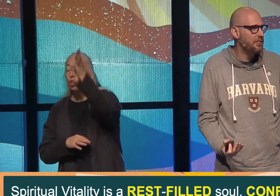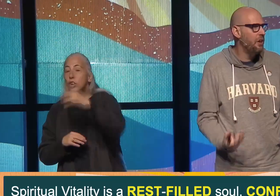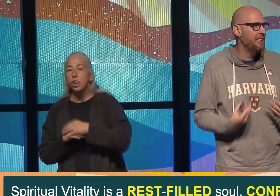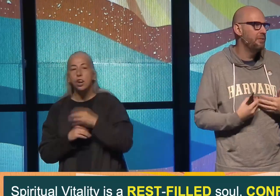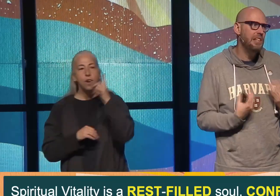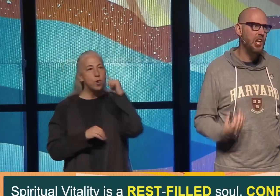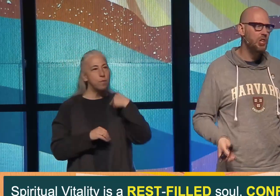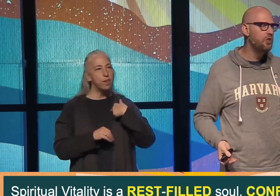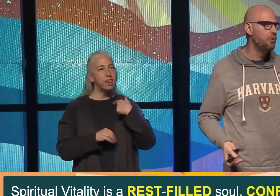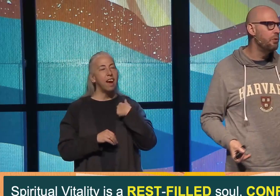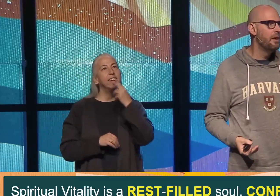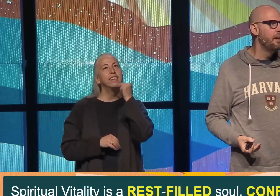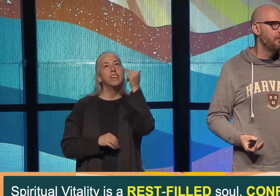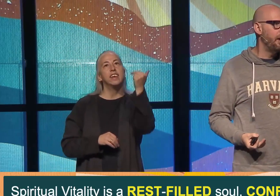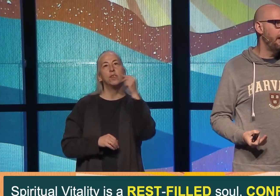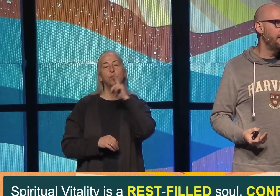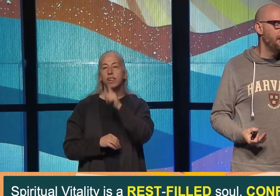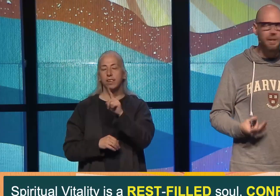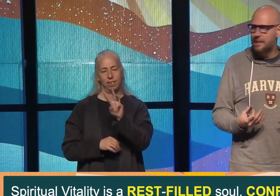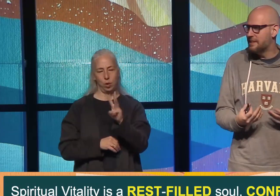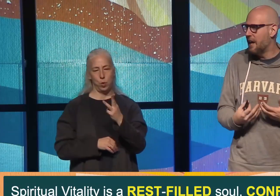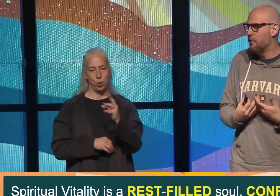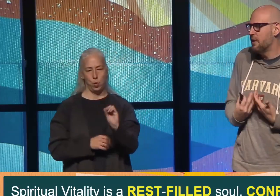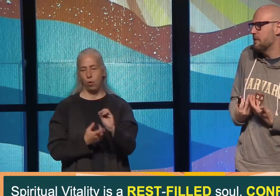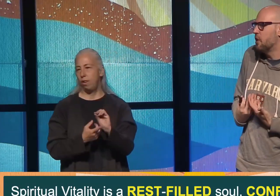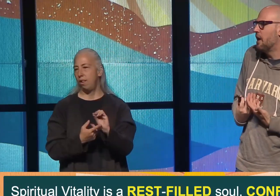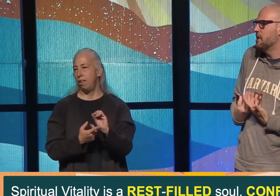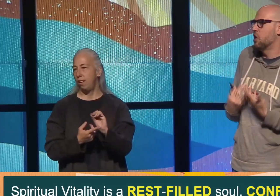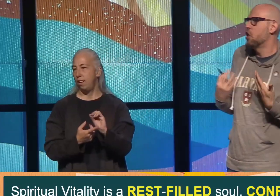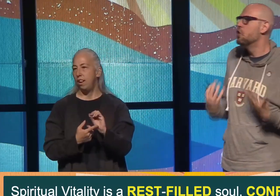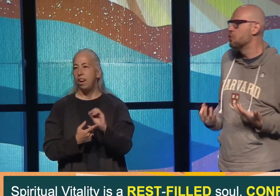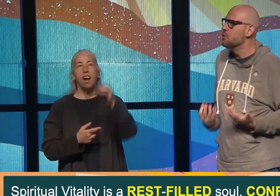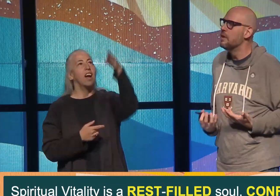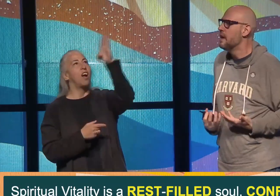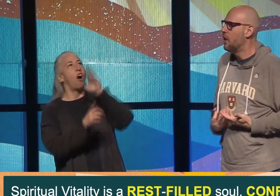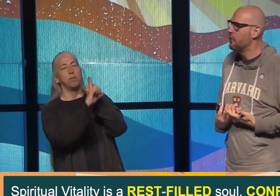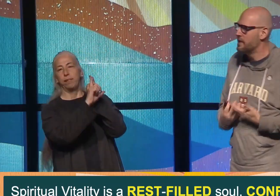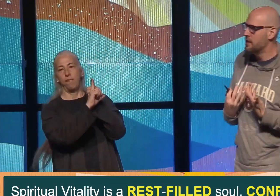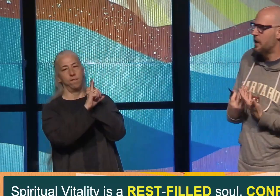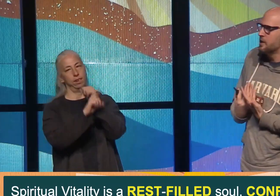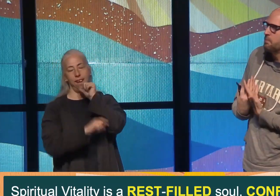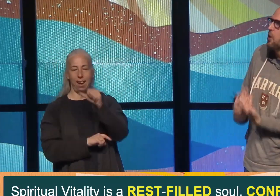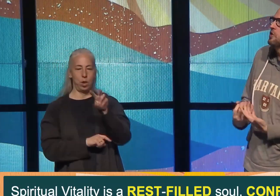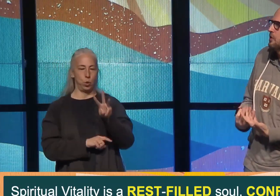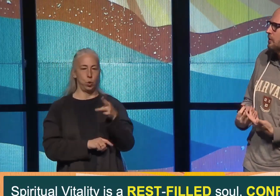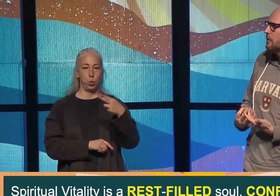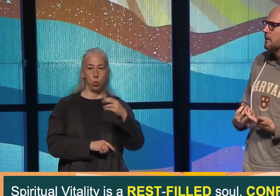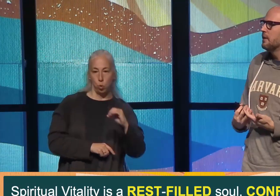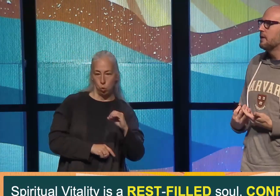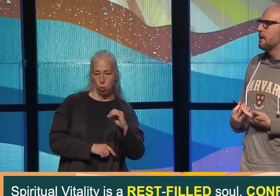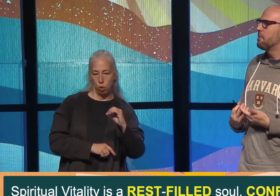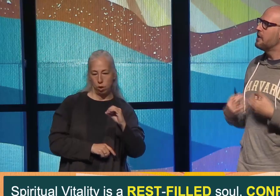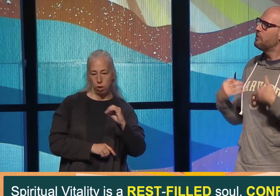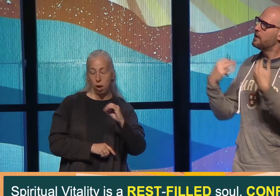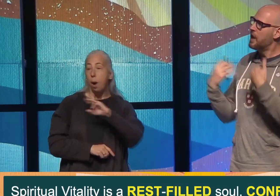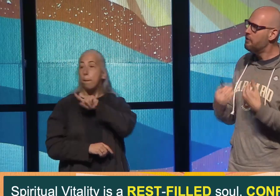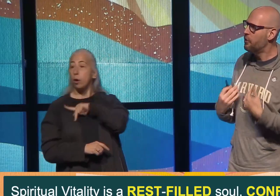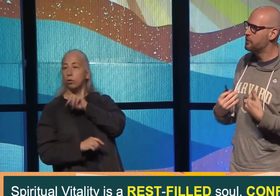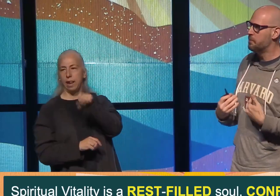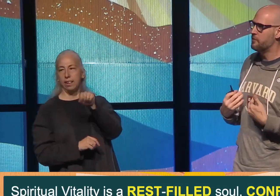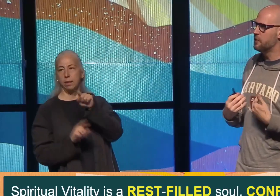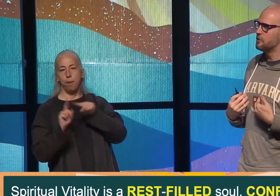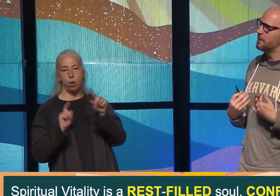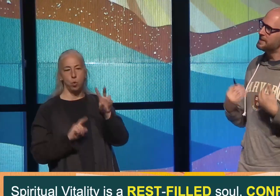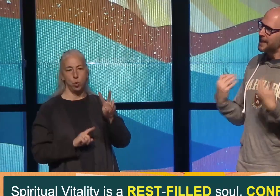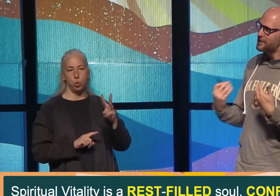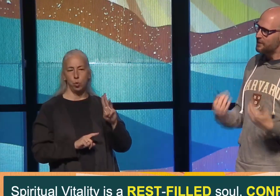I sing that song, it's really not a who, right? Because I don't think of God as a who, although I think God is personal. But I know that love